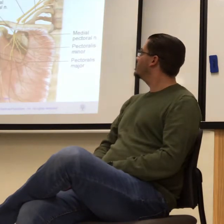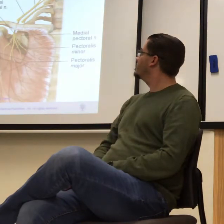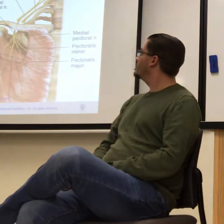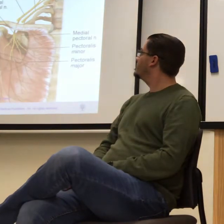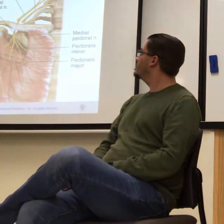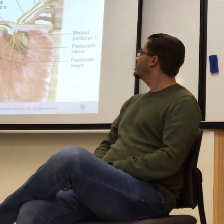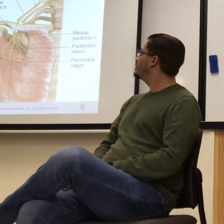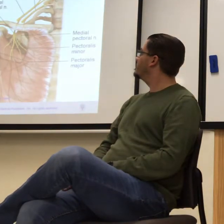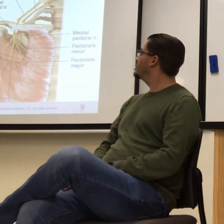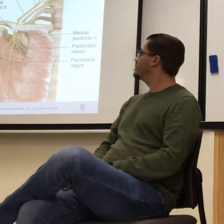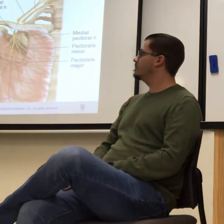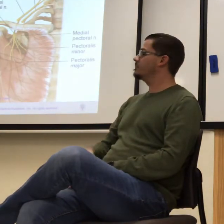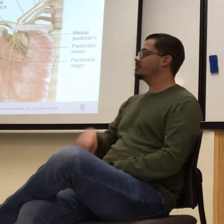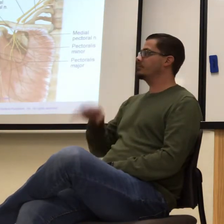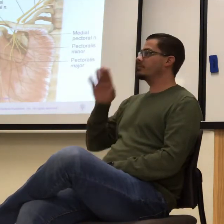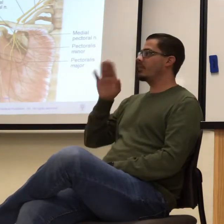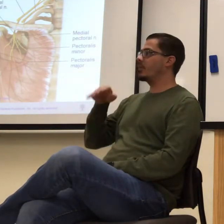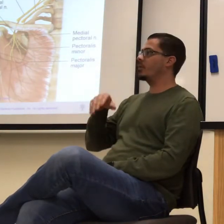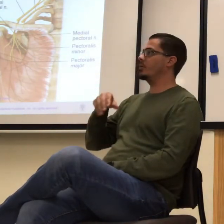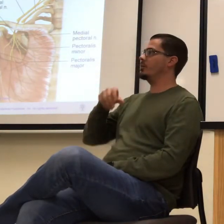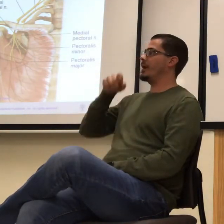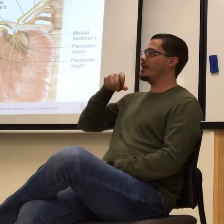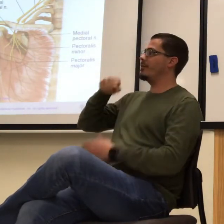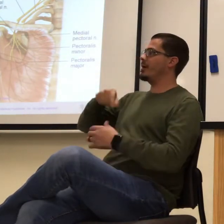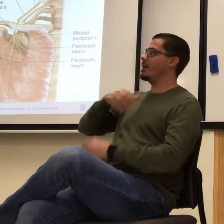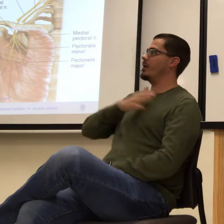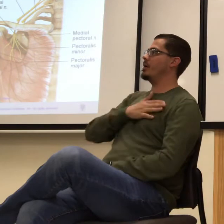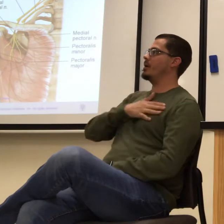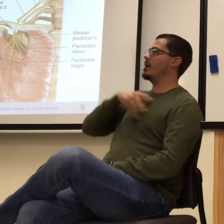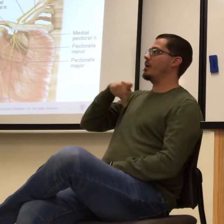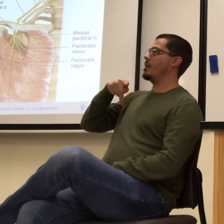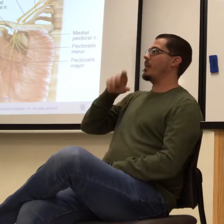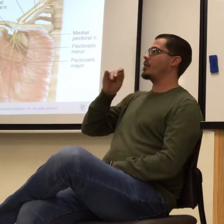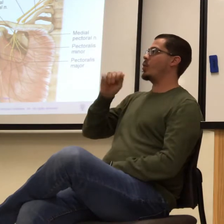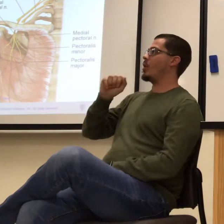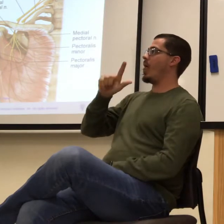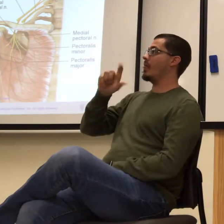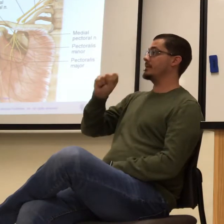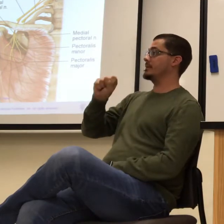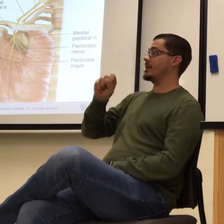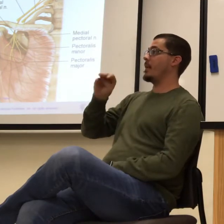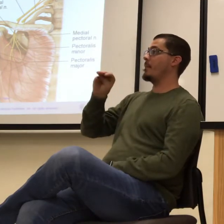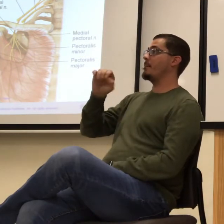Basically, they innervate pectoralis major, pectoralis minor.